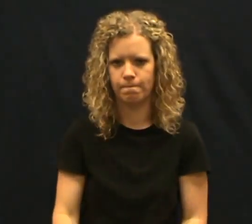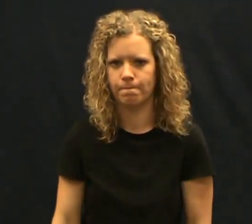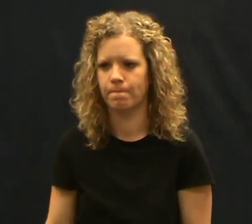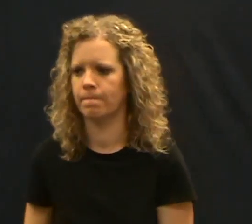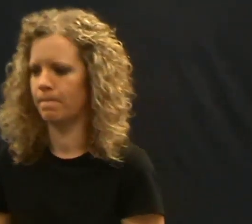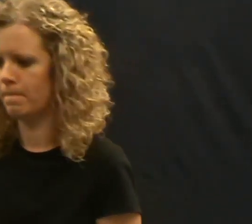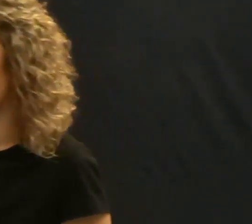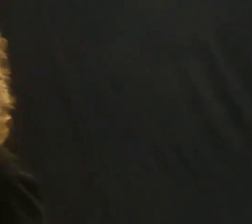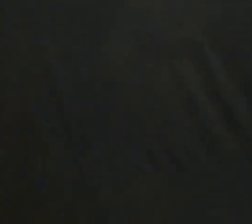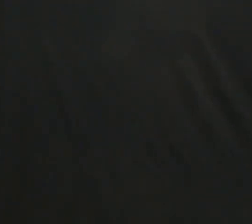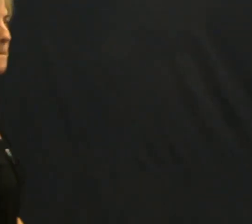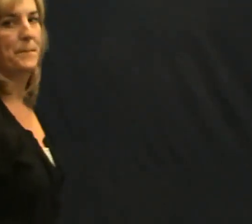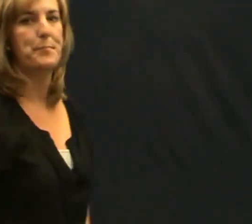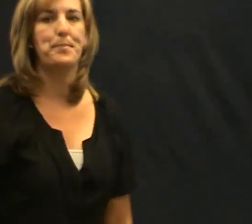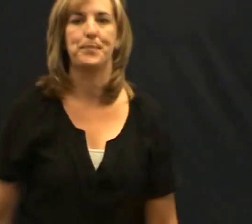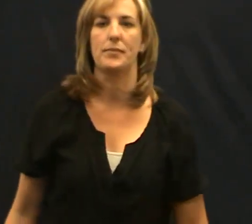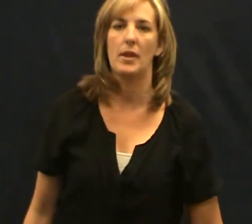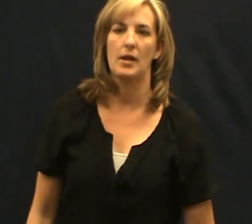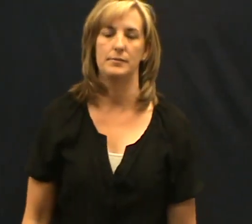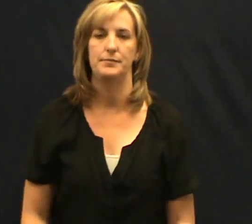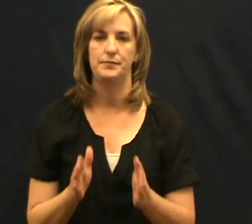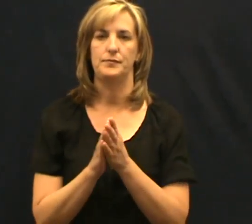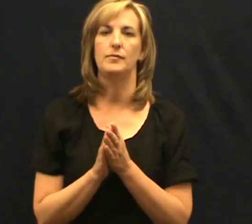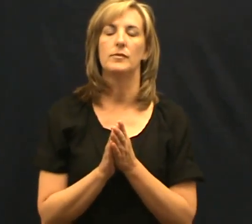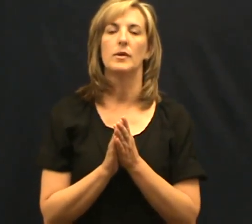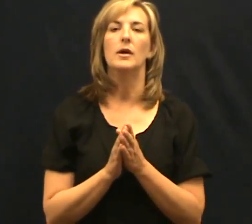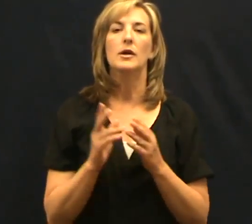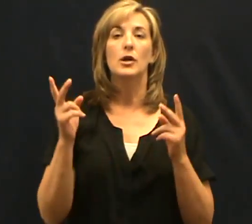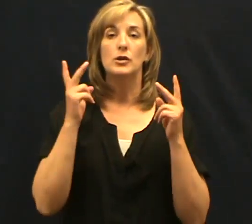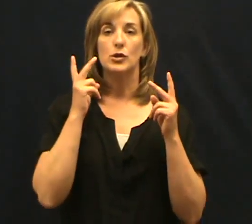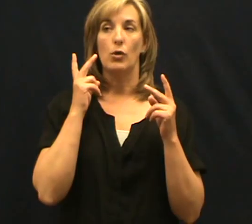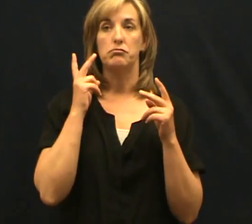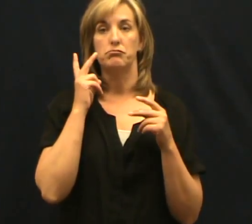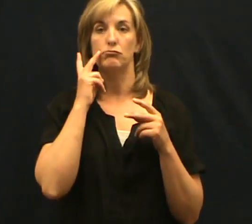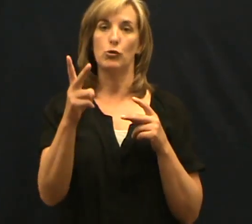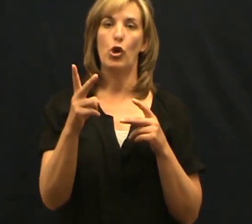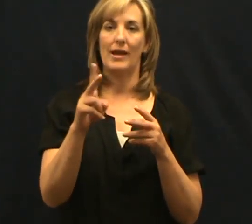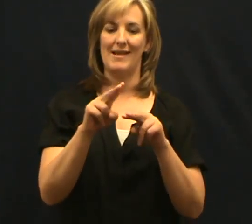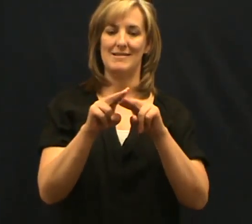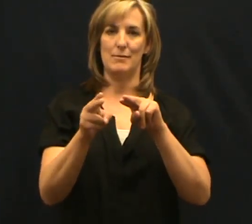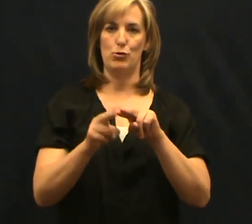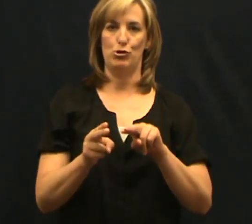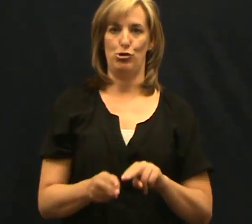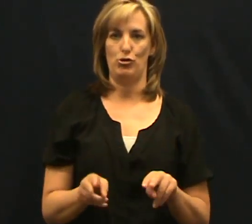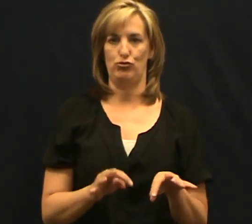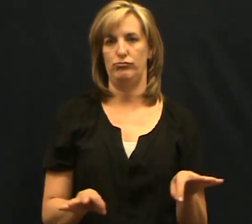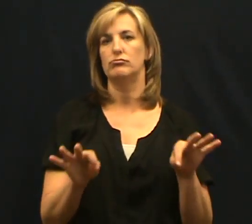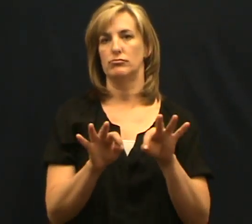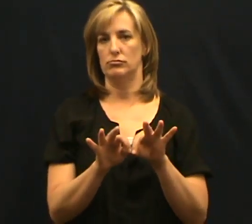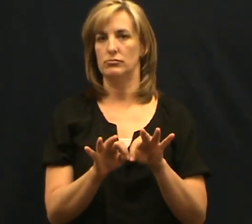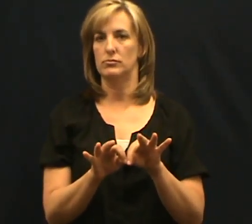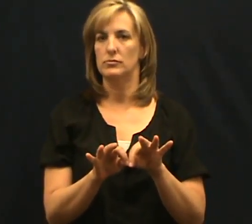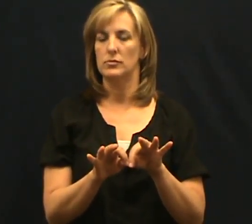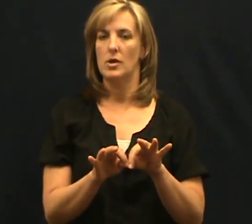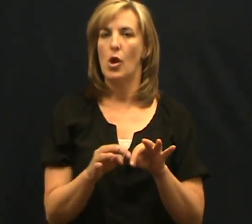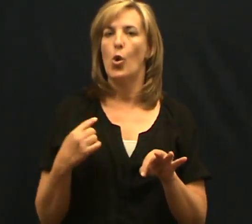So let's take a minute to look at depreciation and maybe explain that concept a little better. And we're going to do it using these 3